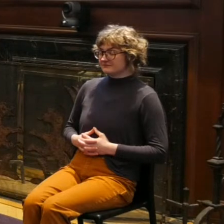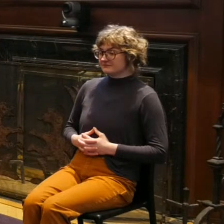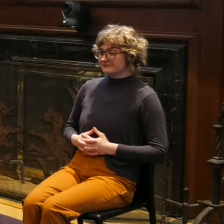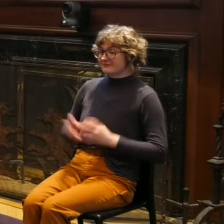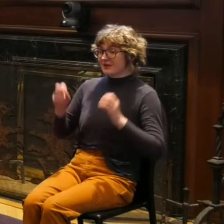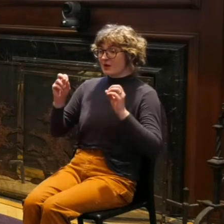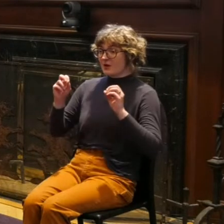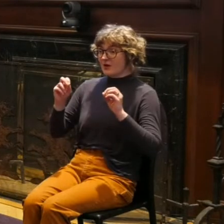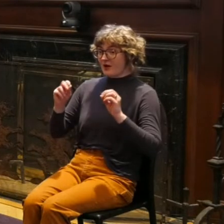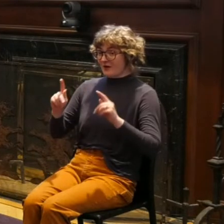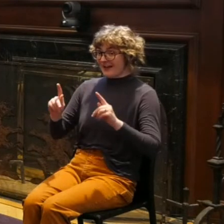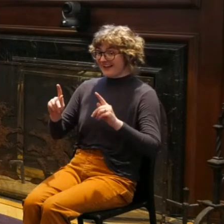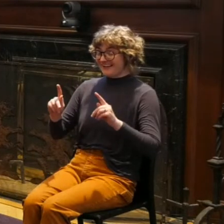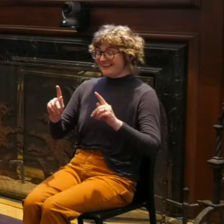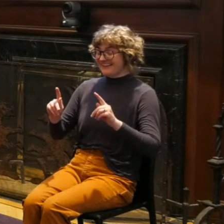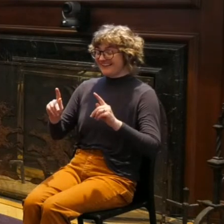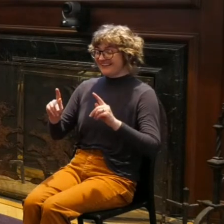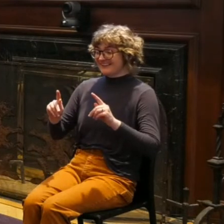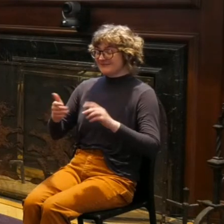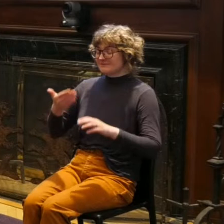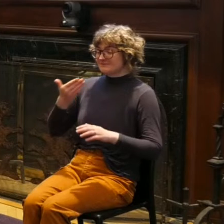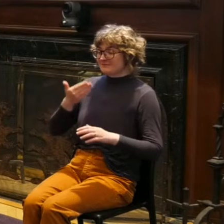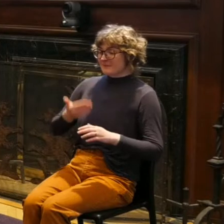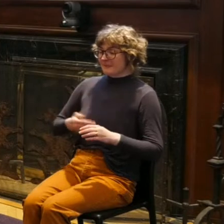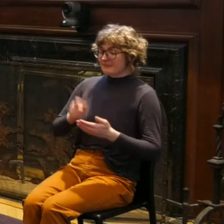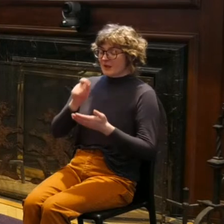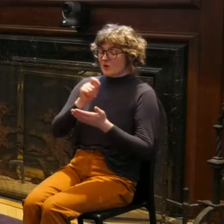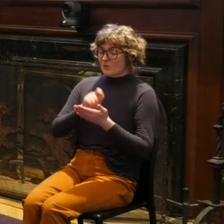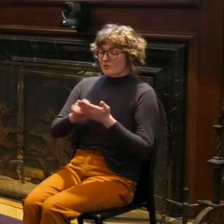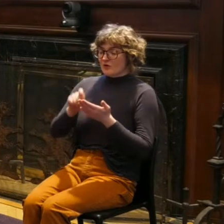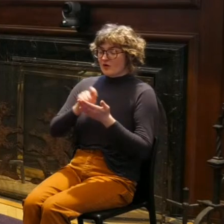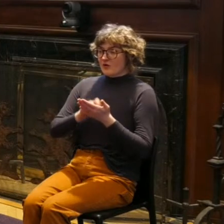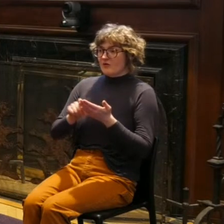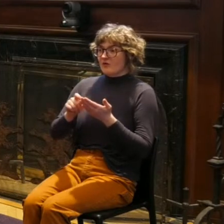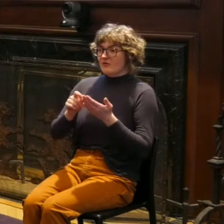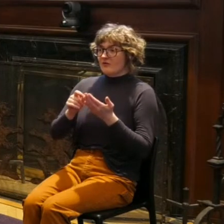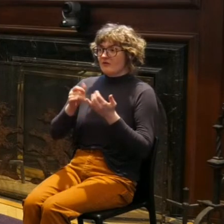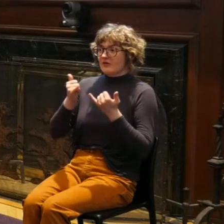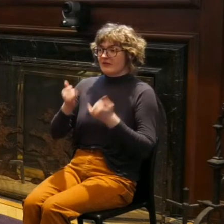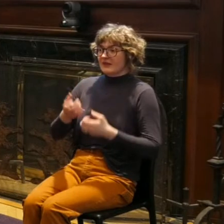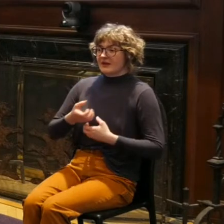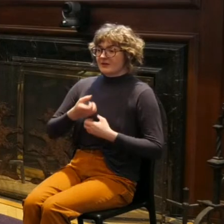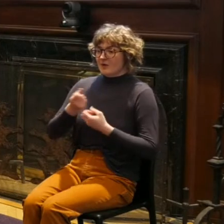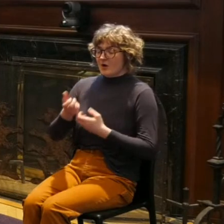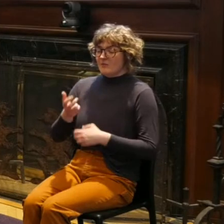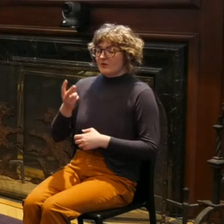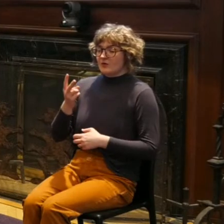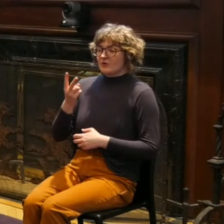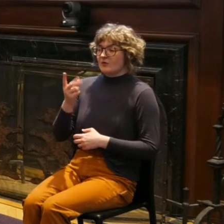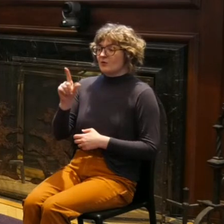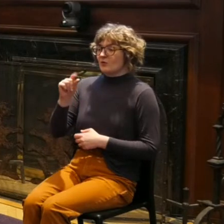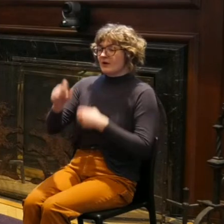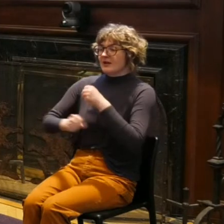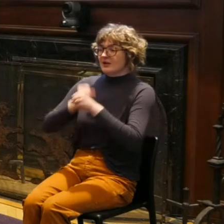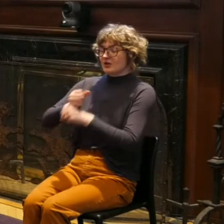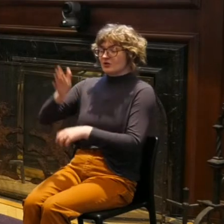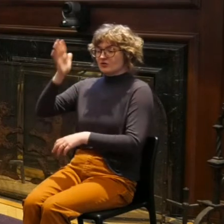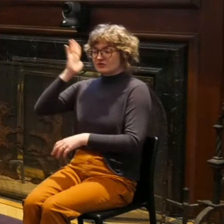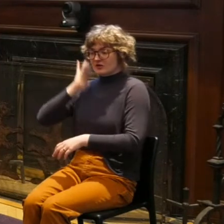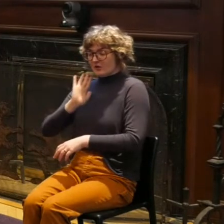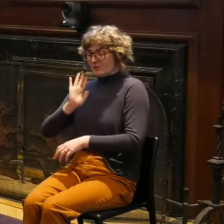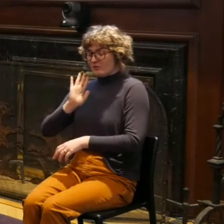Okay, I literally wrote this about 20 years ago when I found out they was